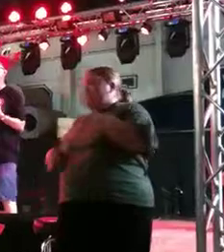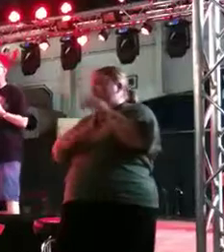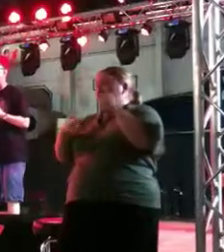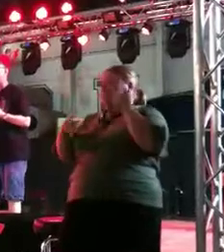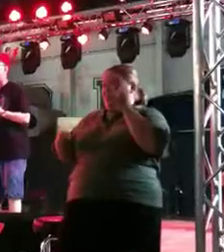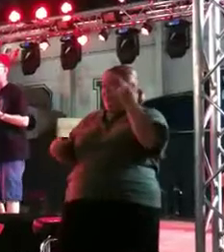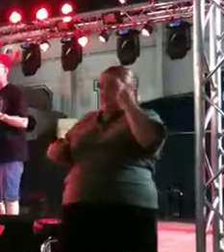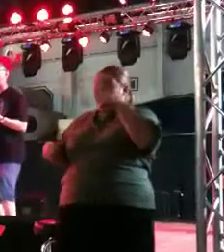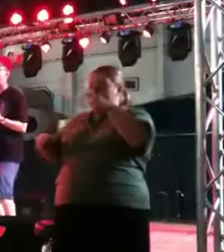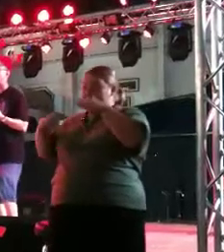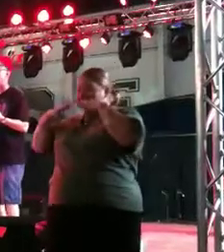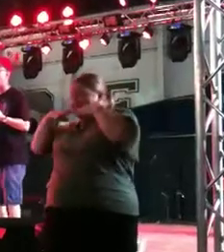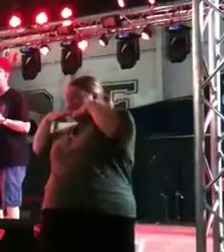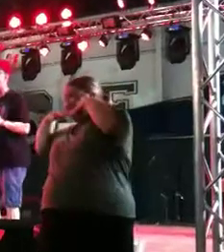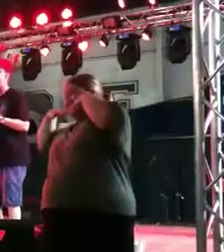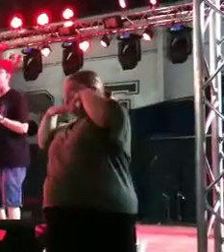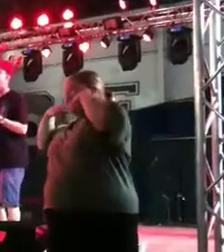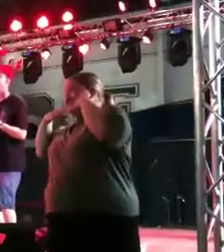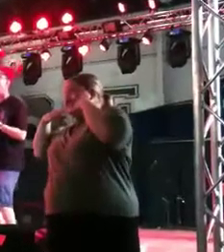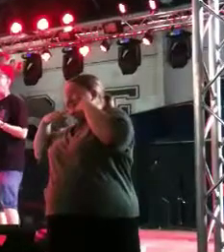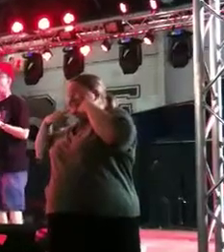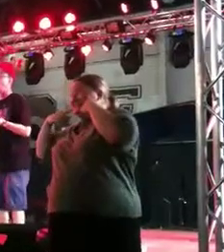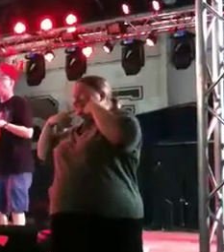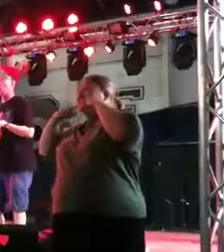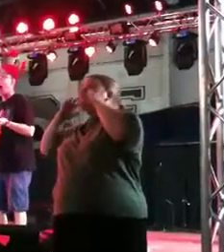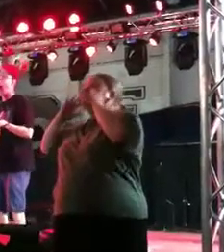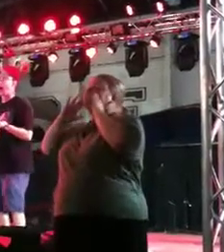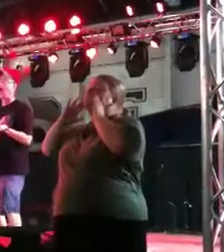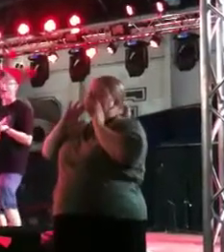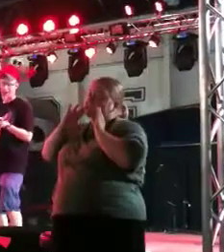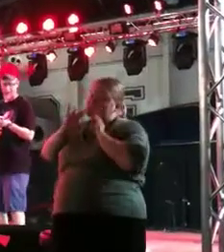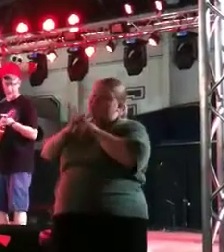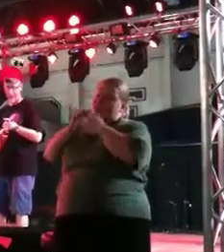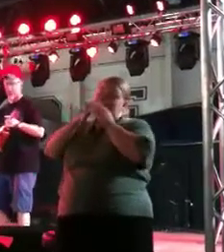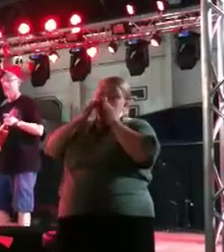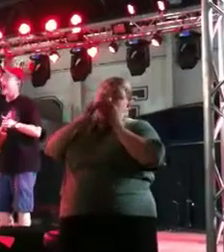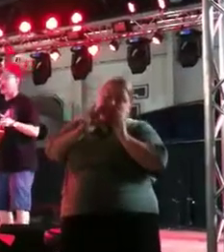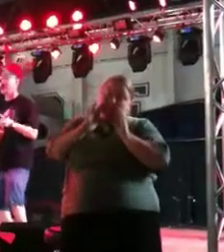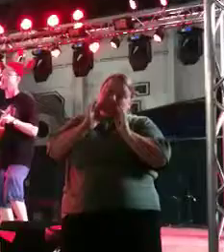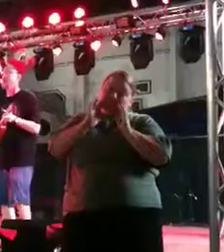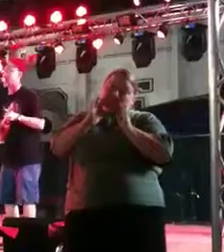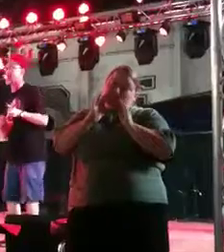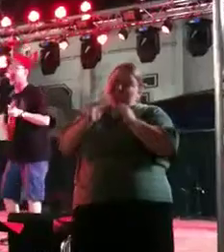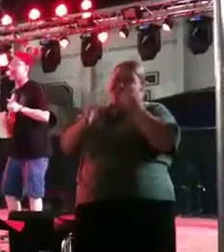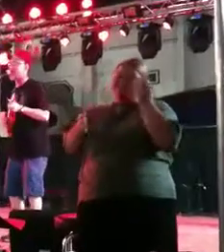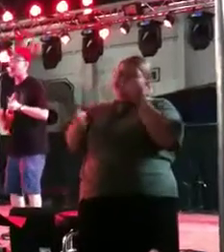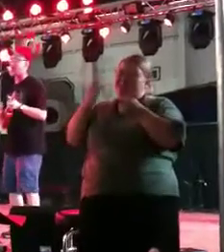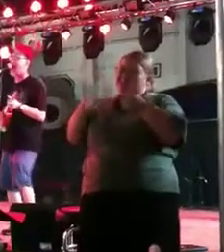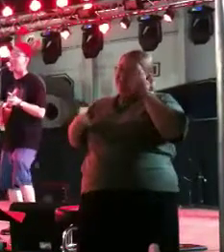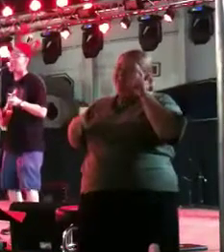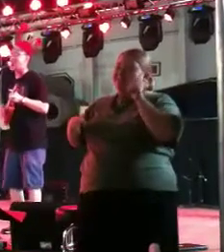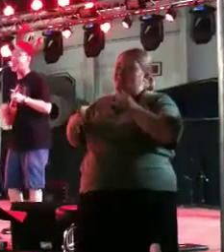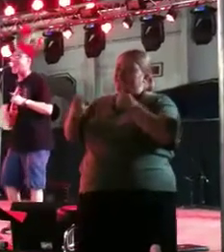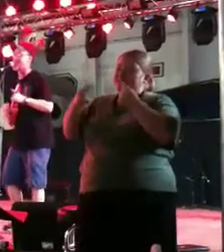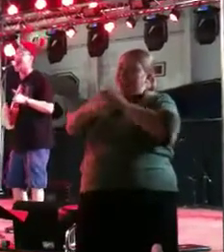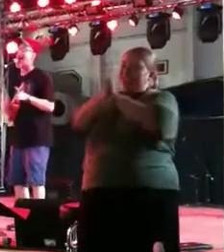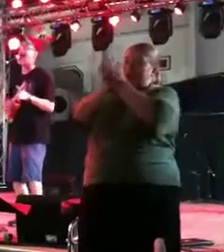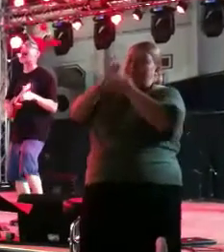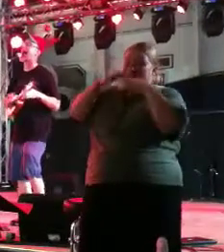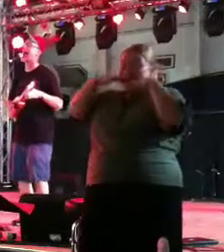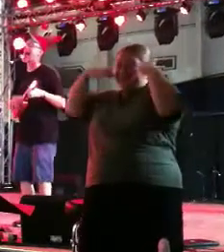So if your smile is heading south for a while, you might just want to try